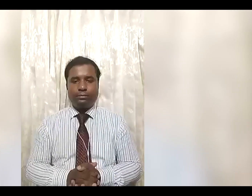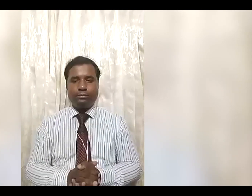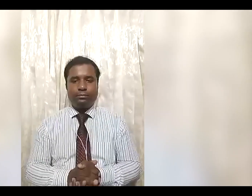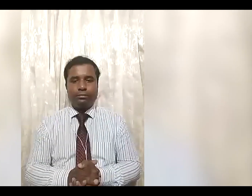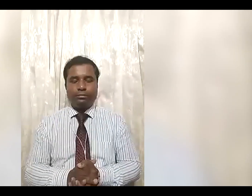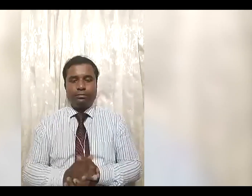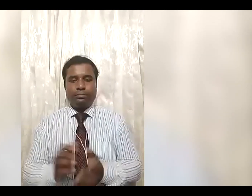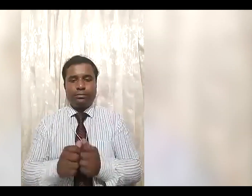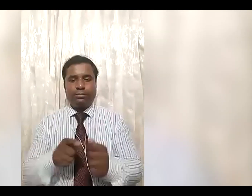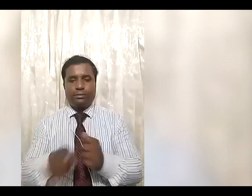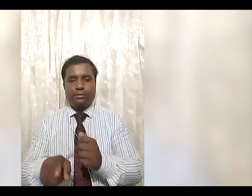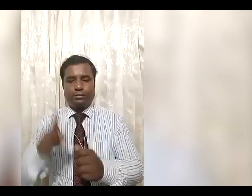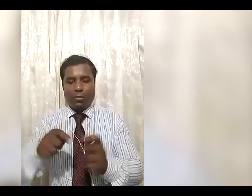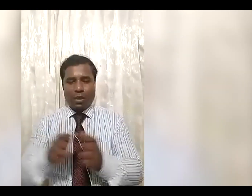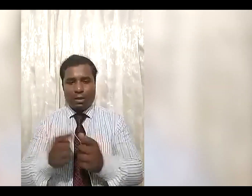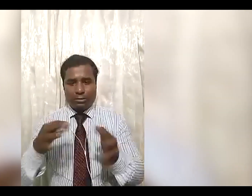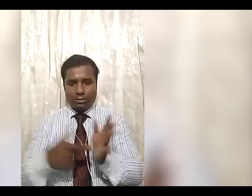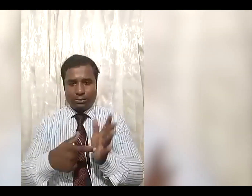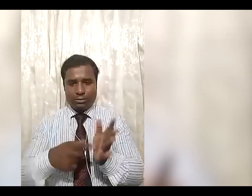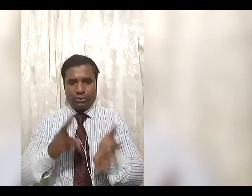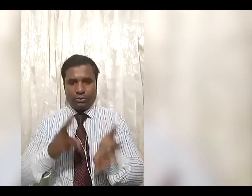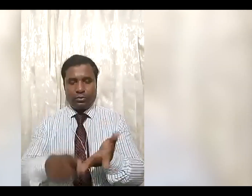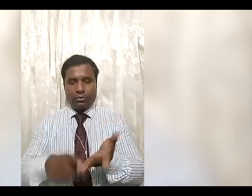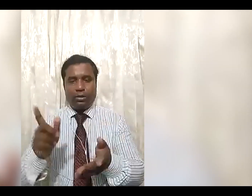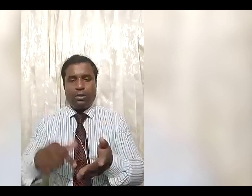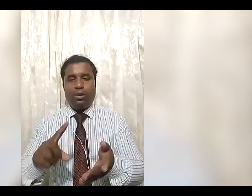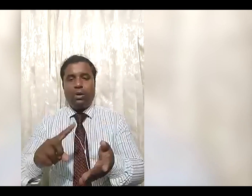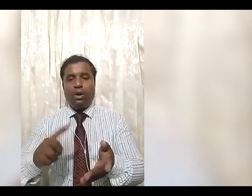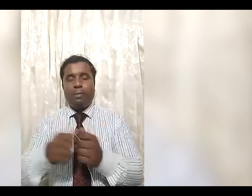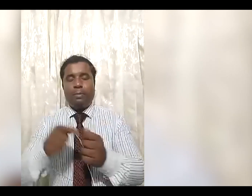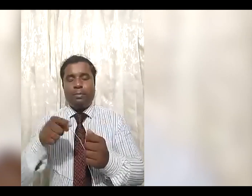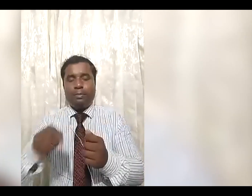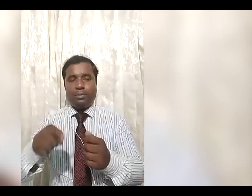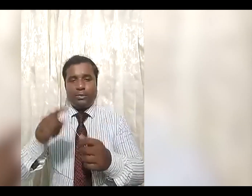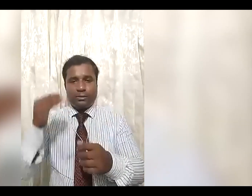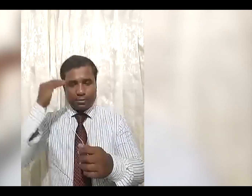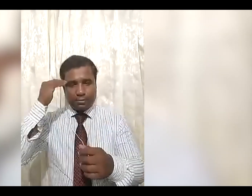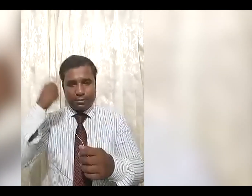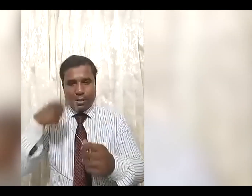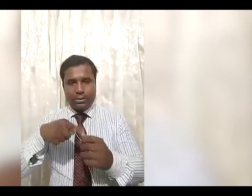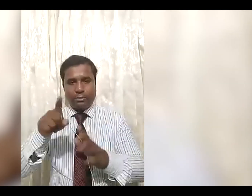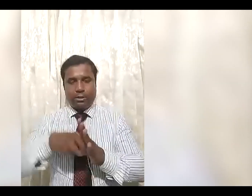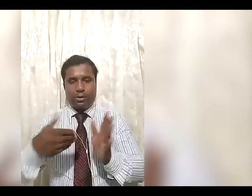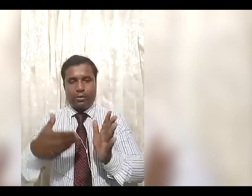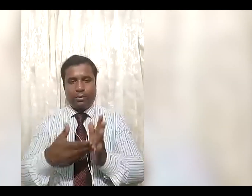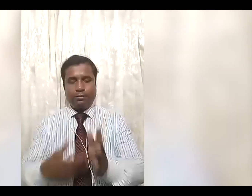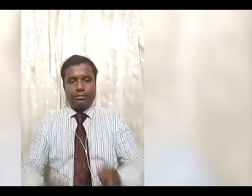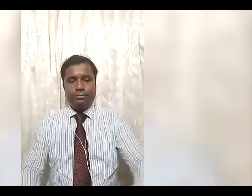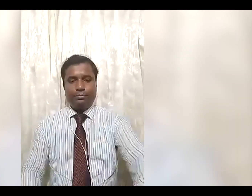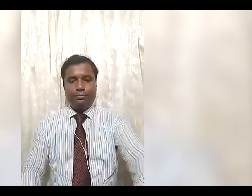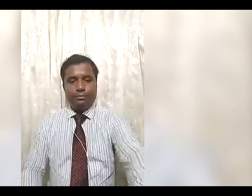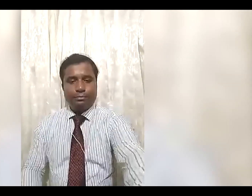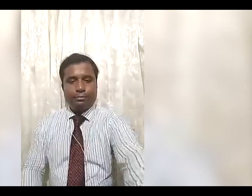under guardianship, then you're not allowed to vote. And often people with psychosocial disabilities are under guardianship. The US, quite a few